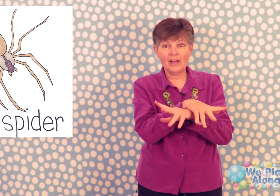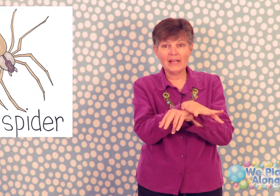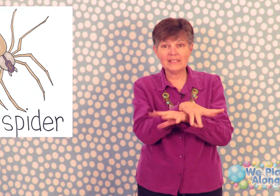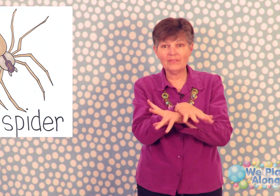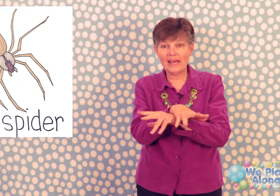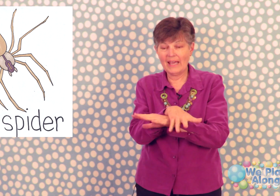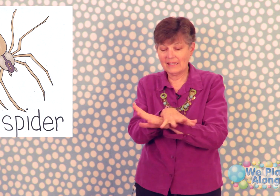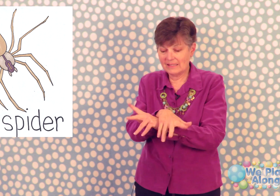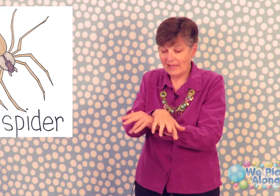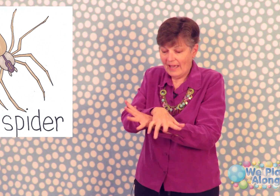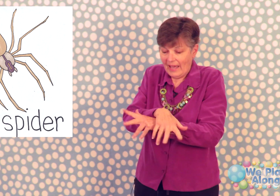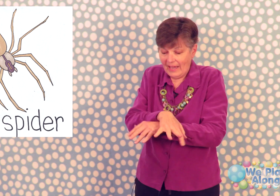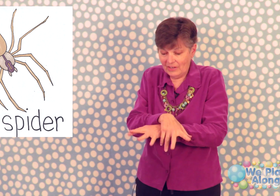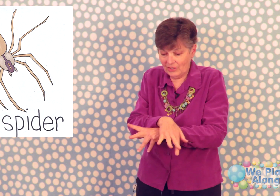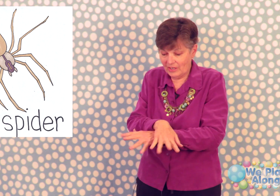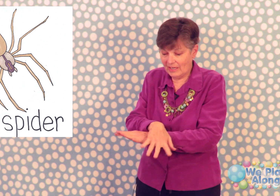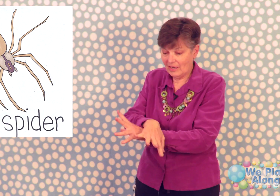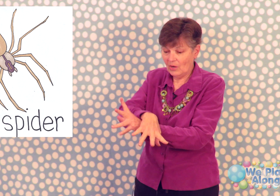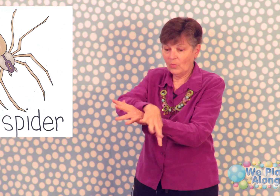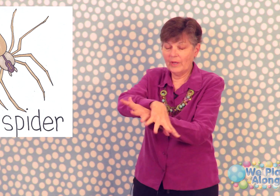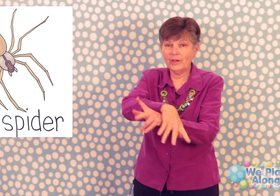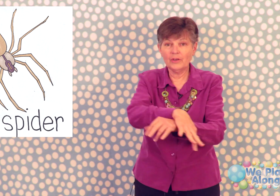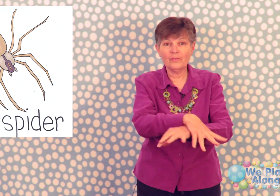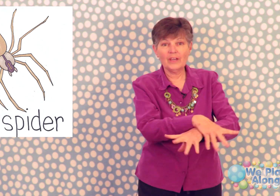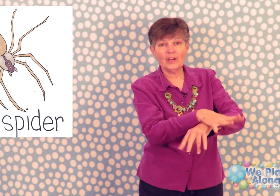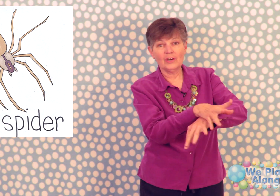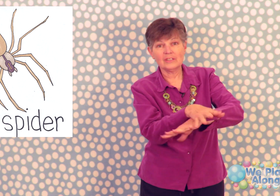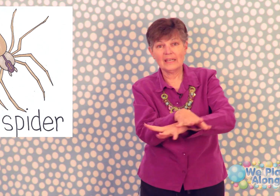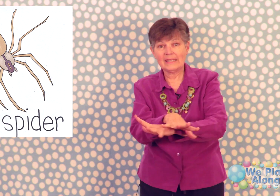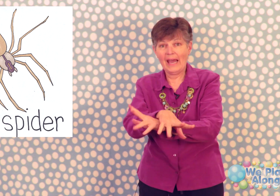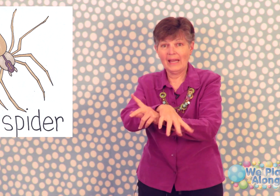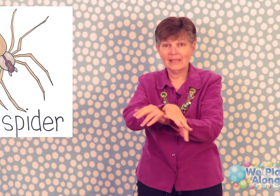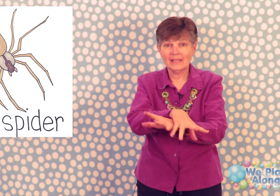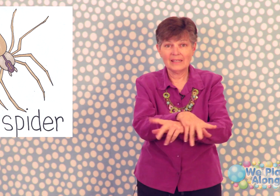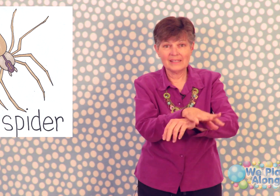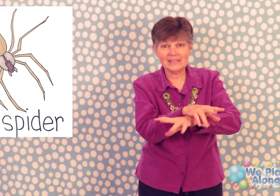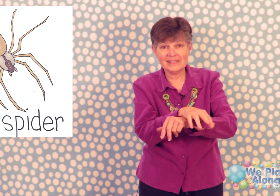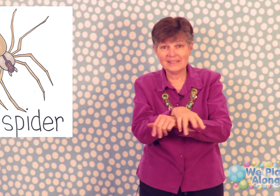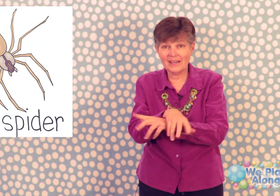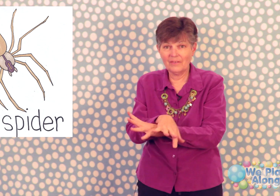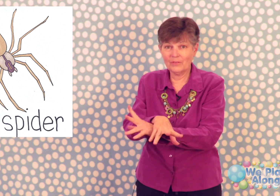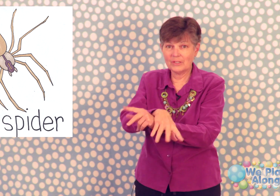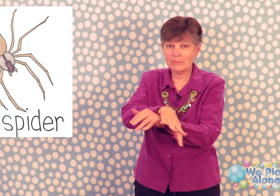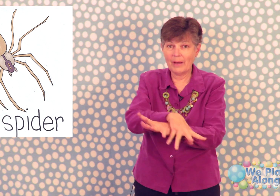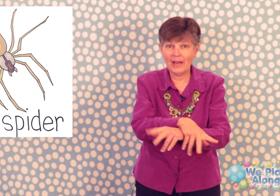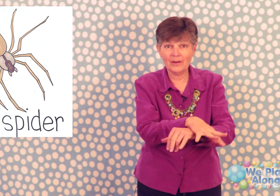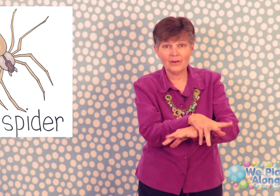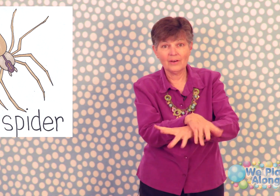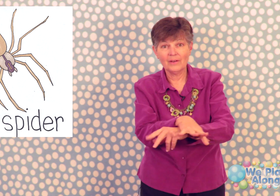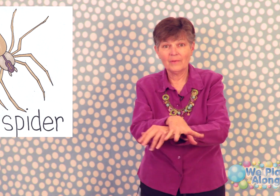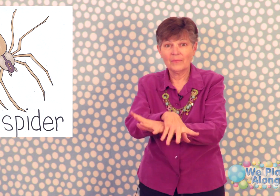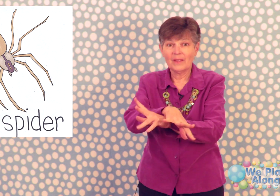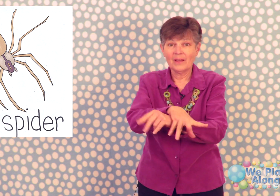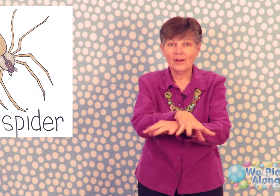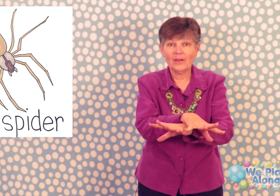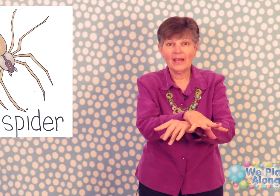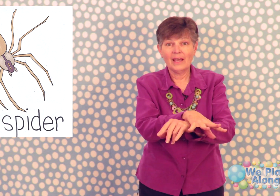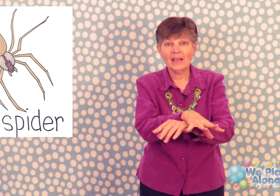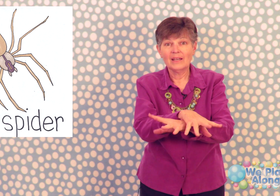lots of legs, and you're going to wiggle your fingers like that. Like this is a sign for spider. Okay,